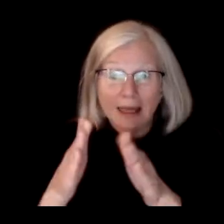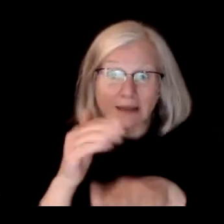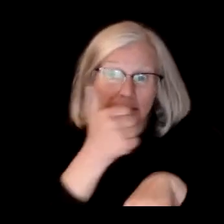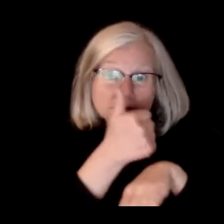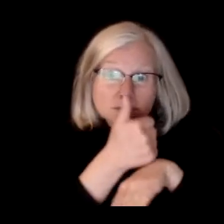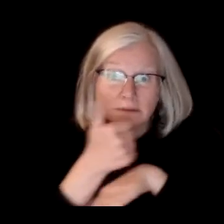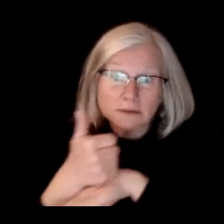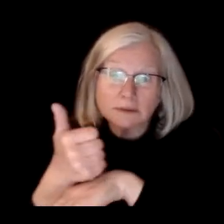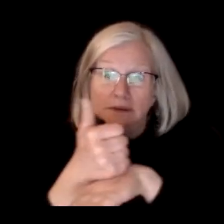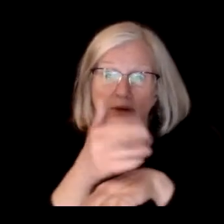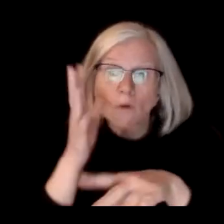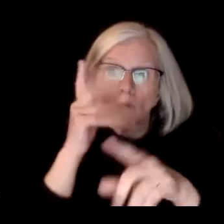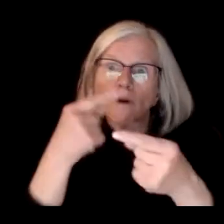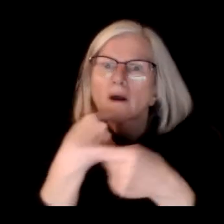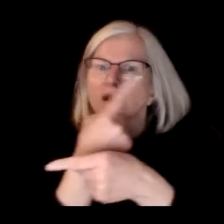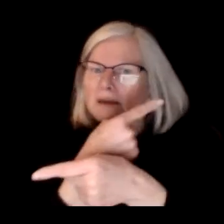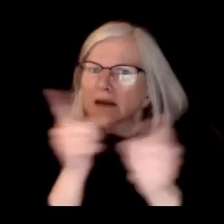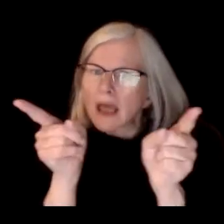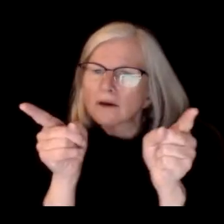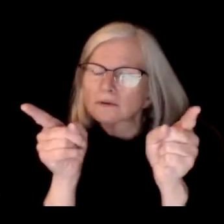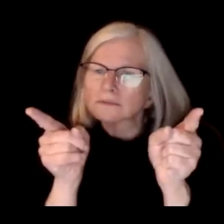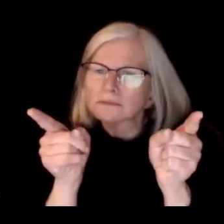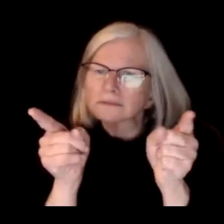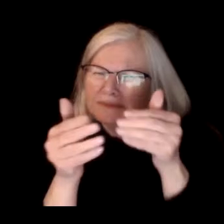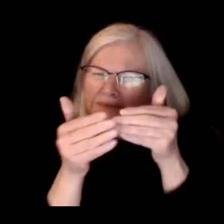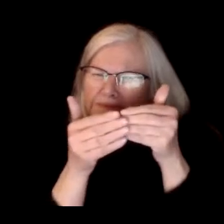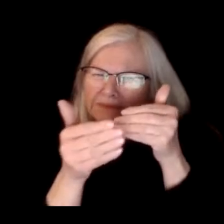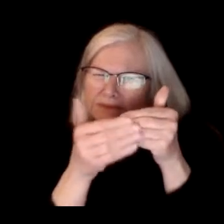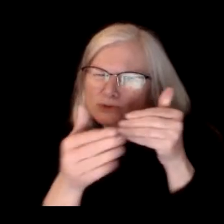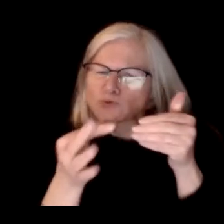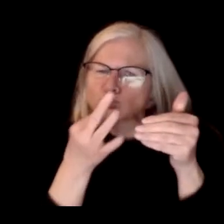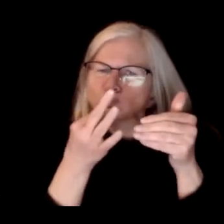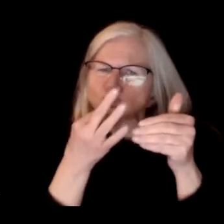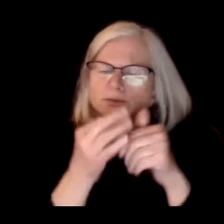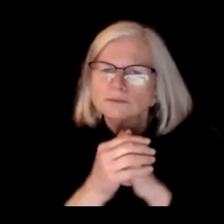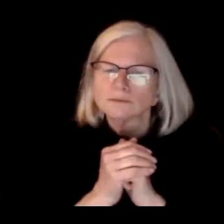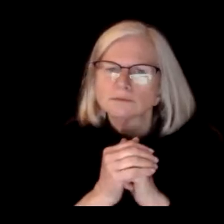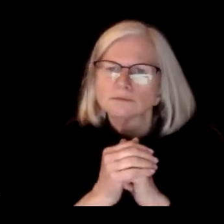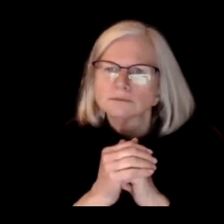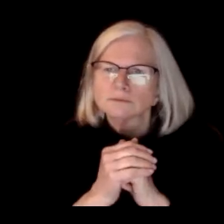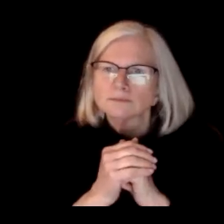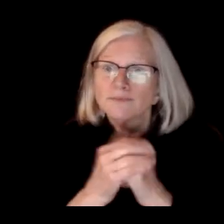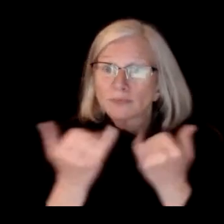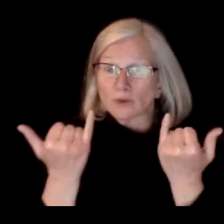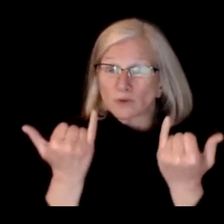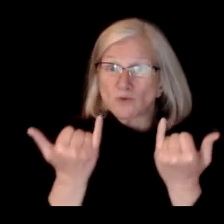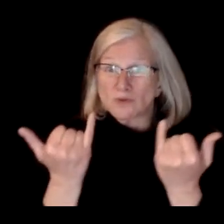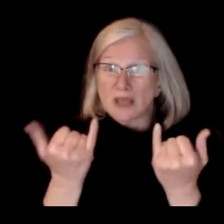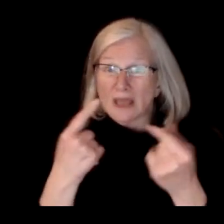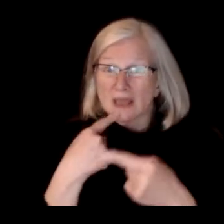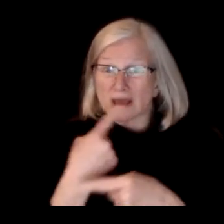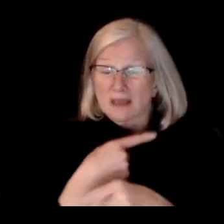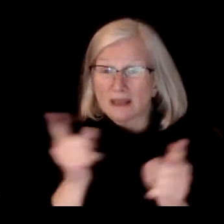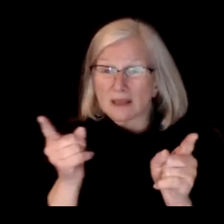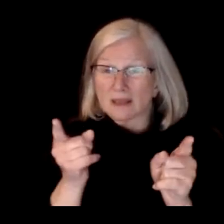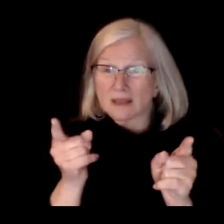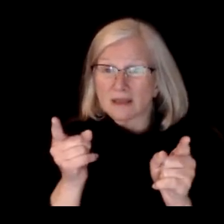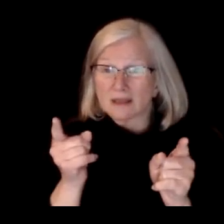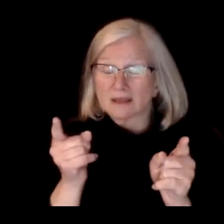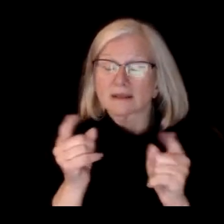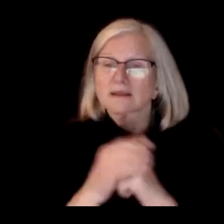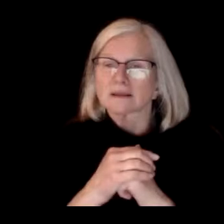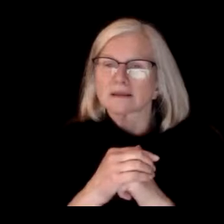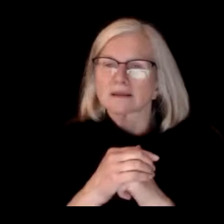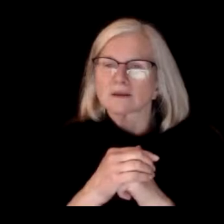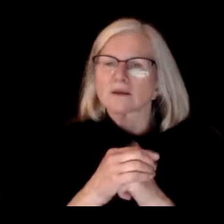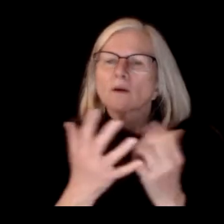next coming few days here. Today's announcement was specifically to make sure that providers, and we have